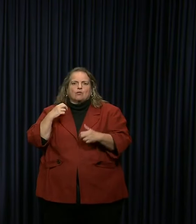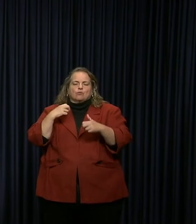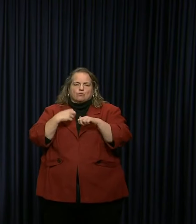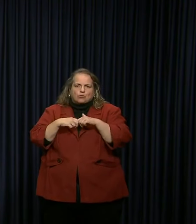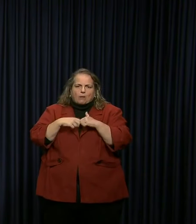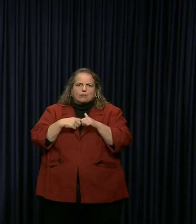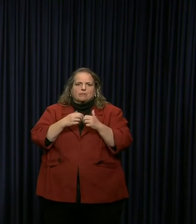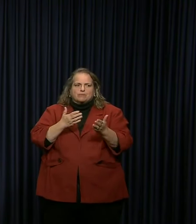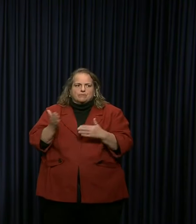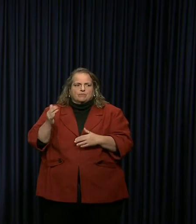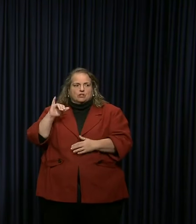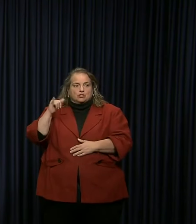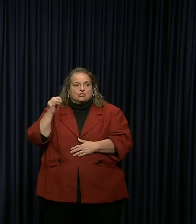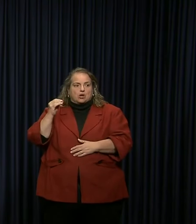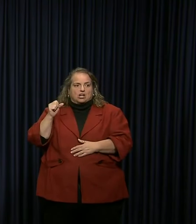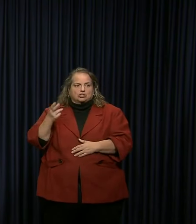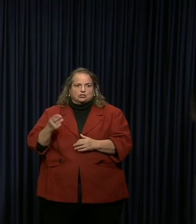manner. So, Josh Benton.